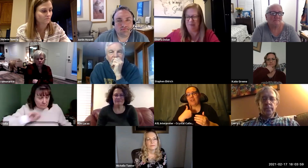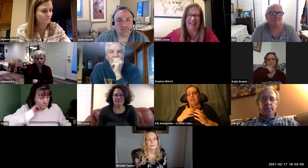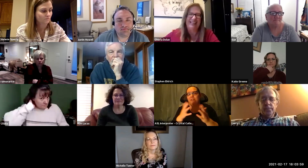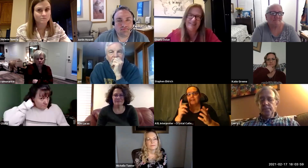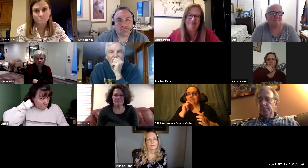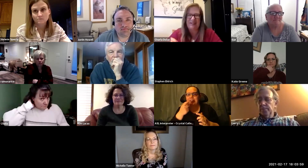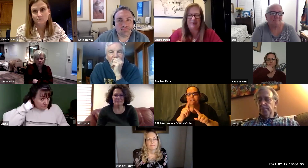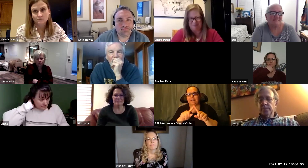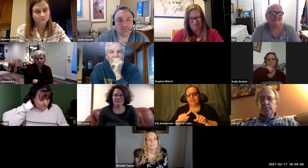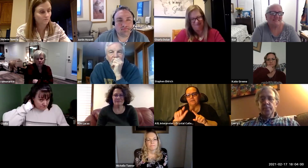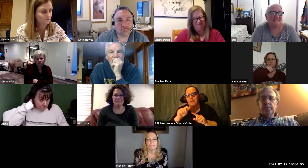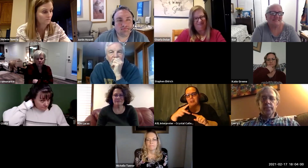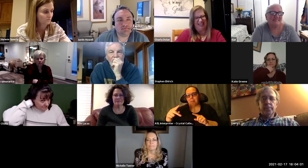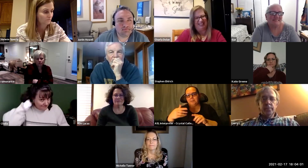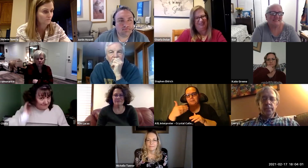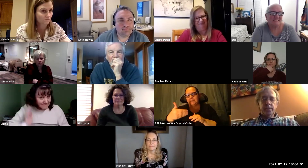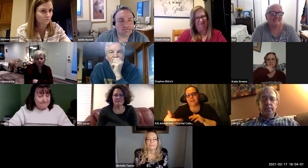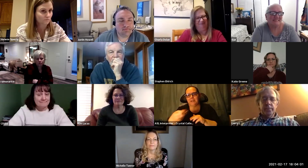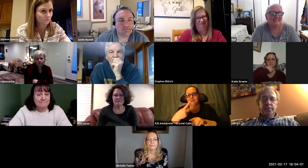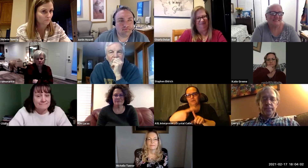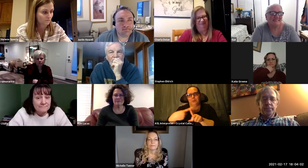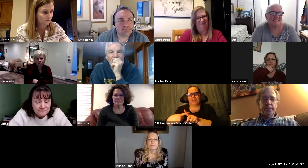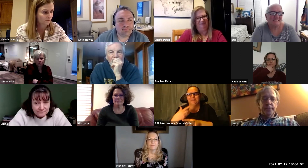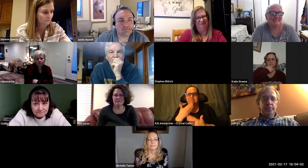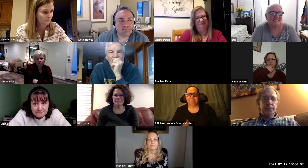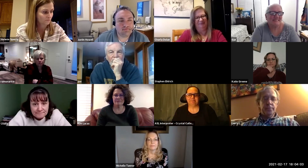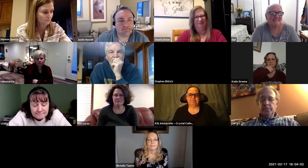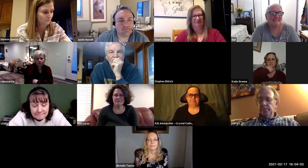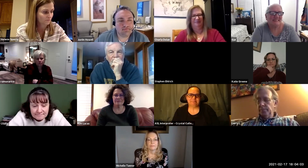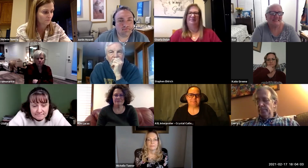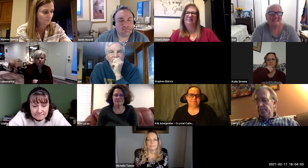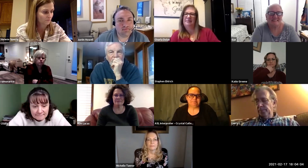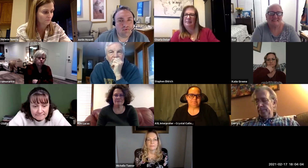few months. So thanks.